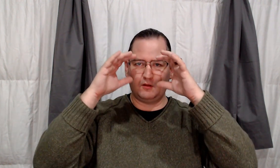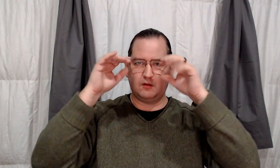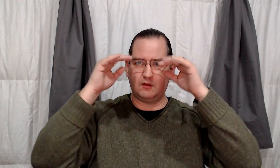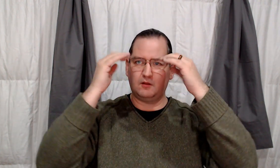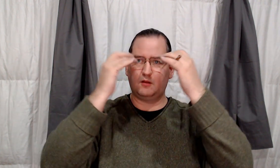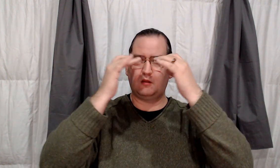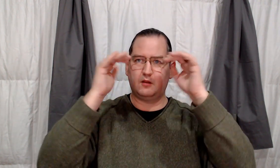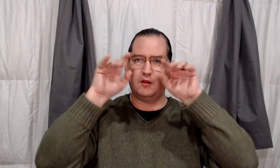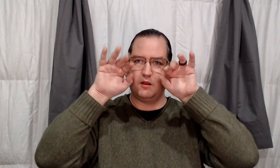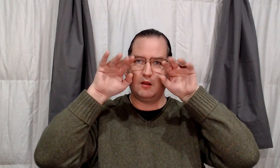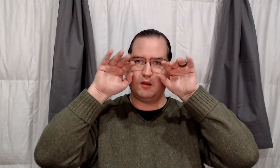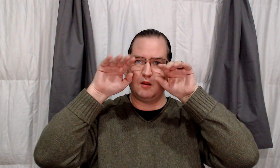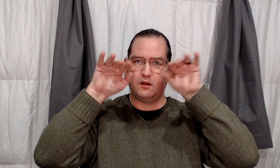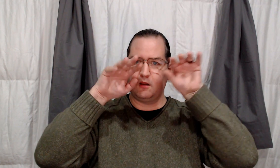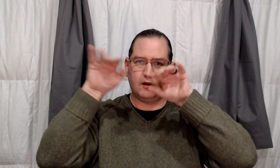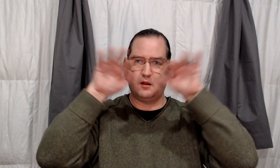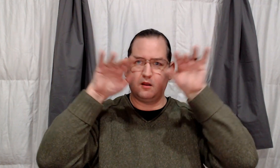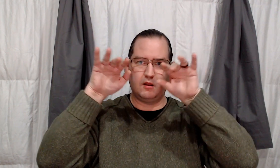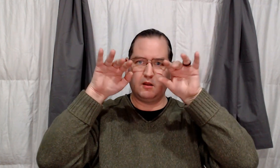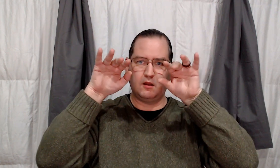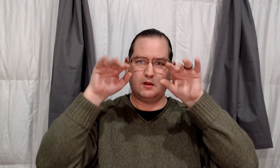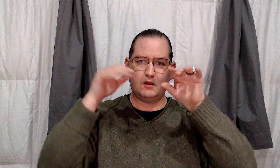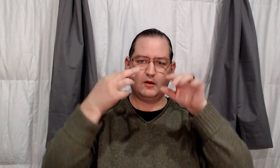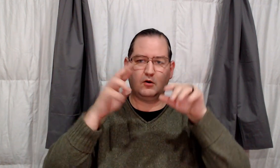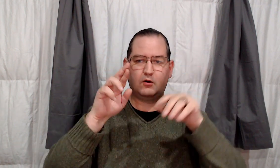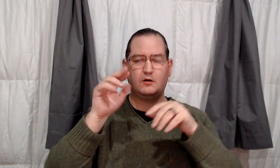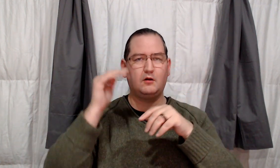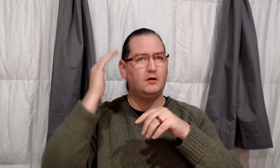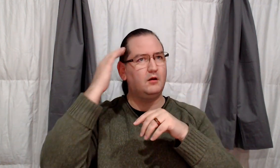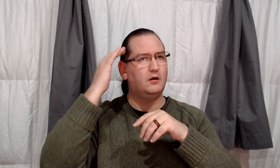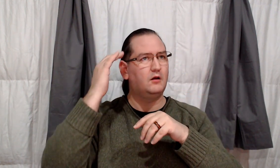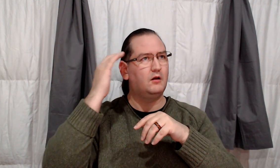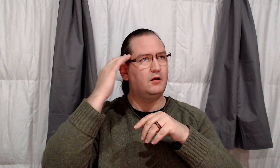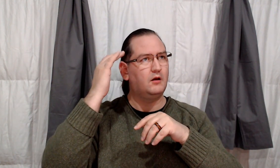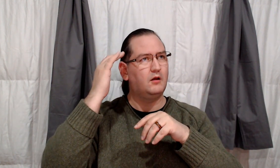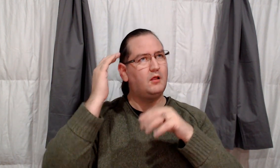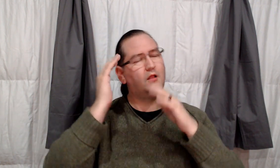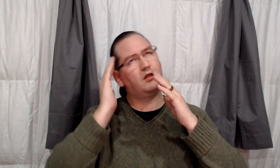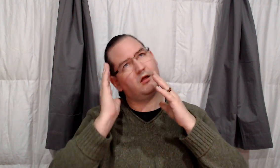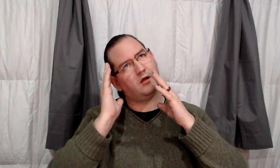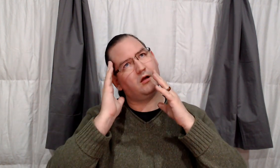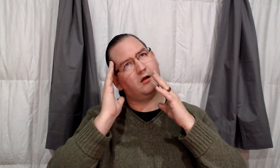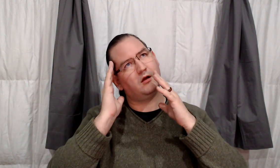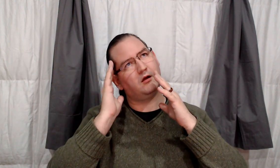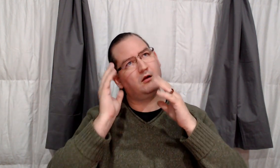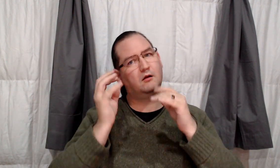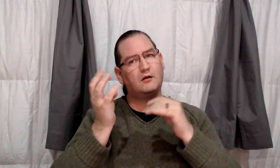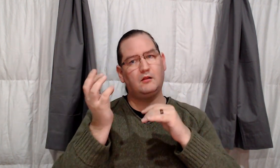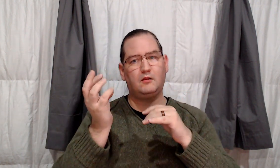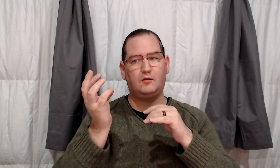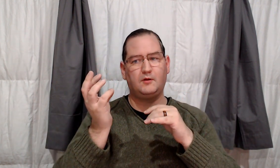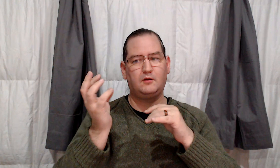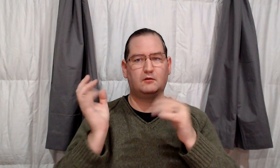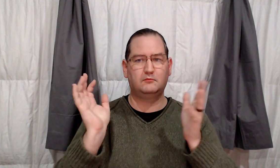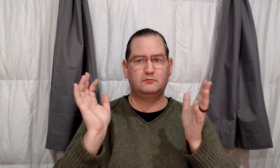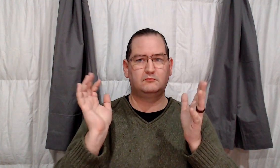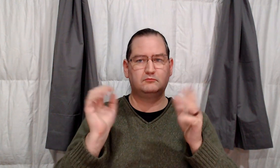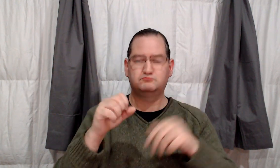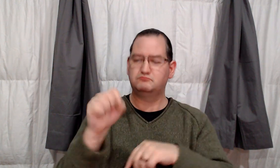or your head nods slightly to indicate yes. It may be that a left hand moves all by